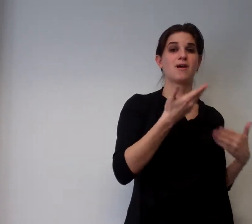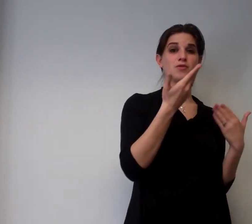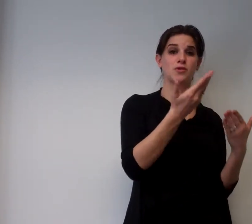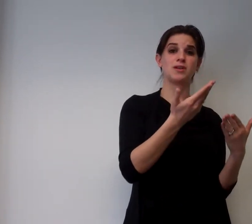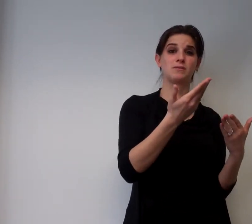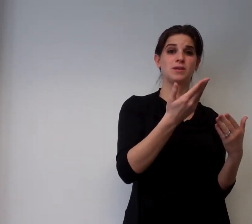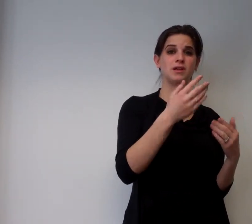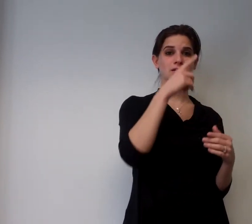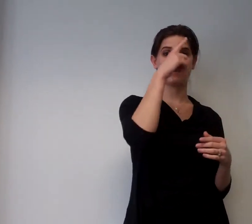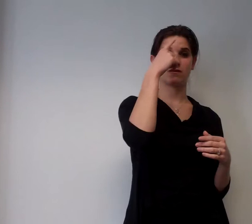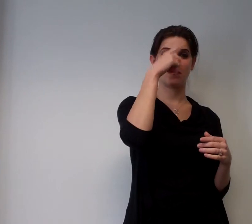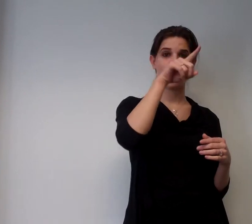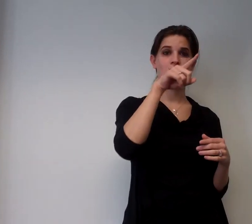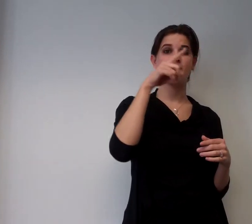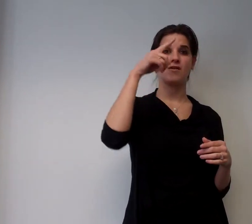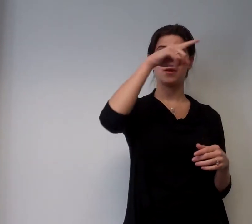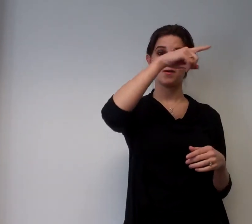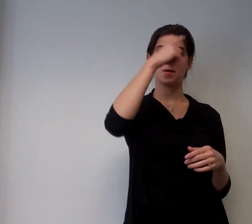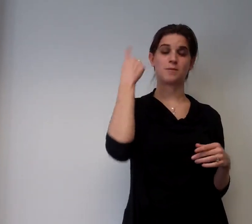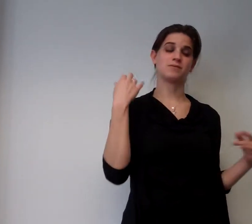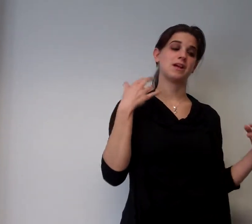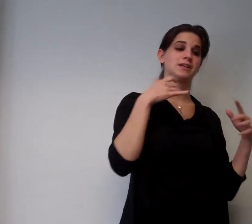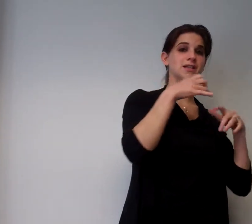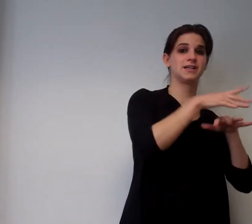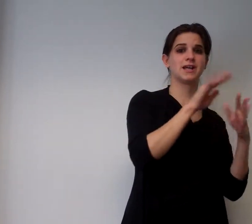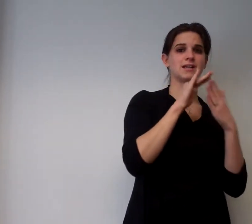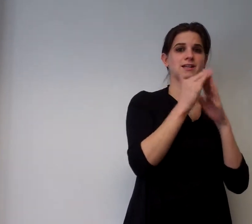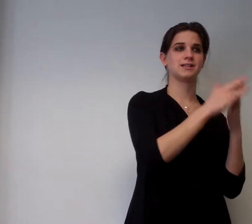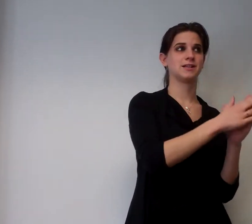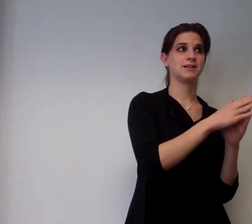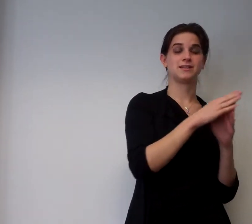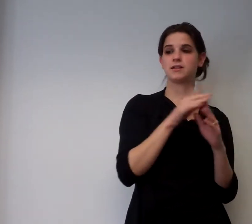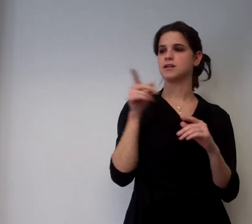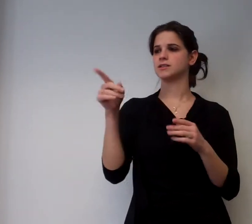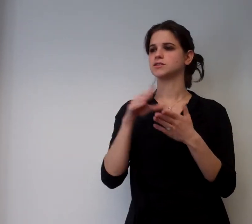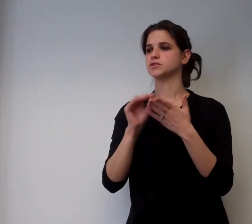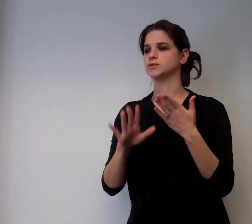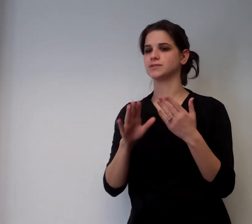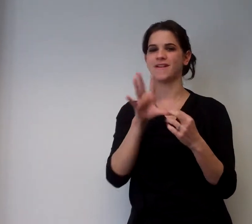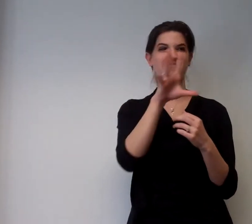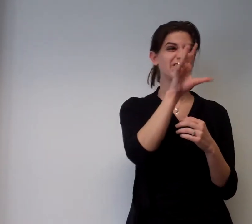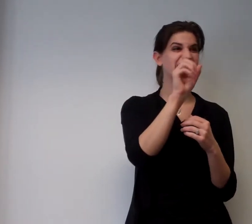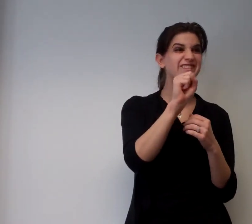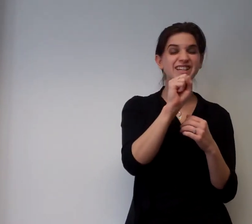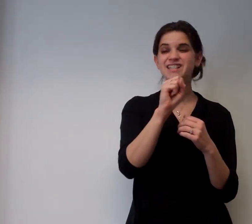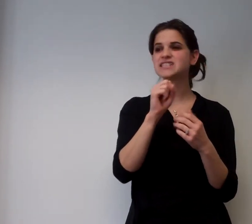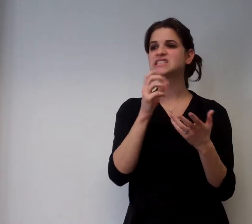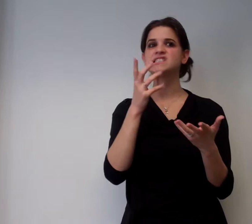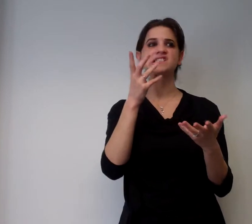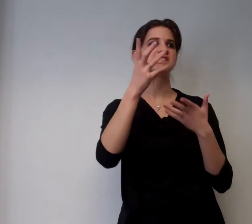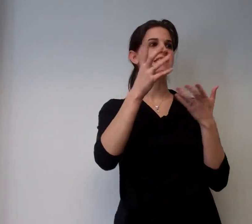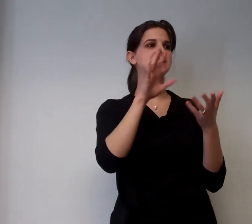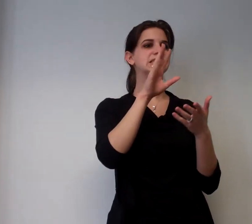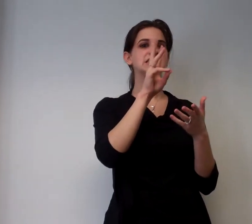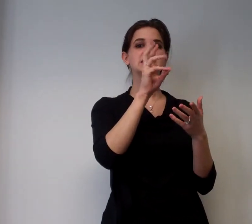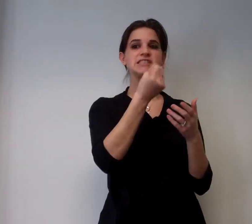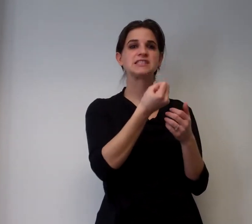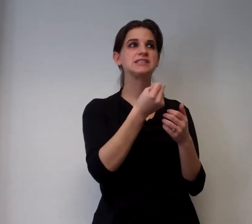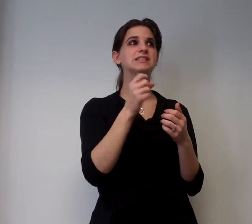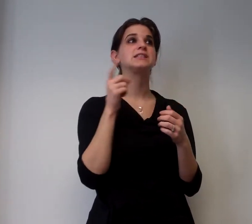60s? Before that? 50s? Before that? Well, what did you say, Tony? World War II. Yeah, well, really during the